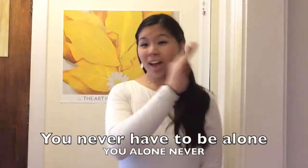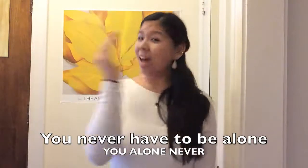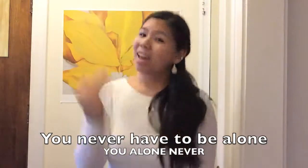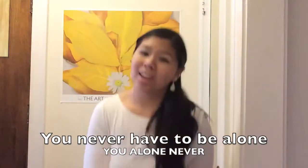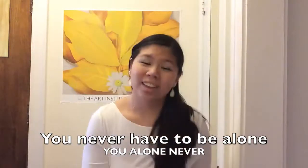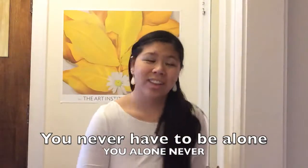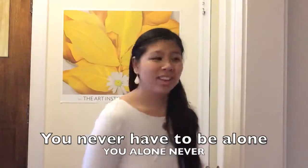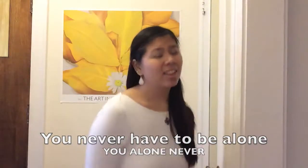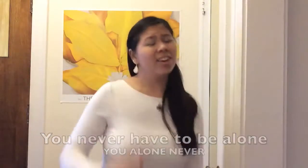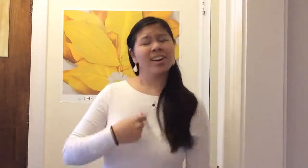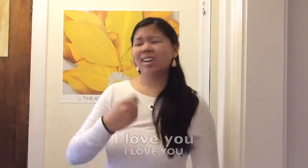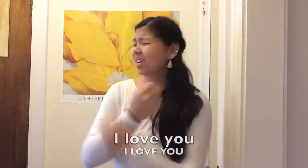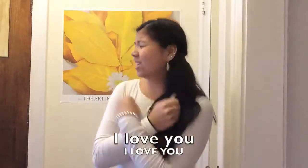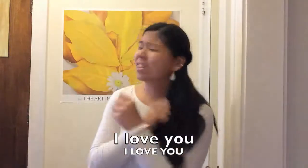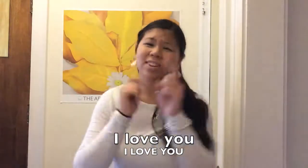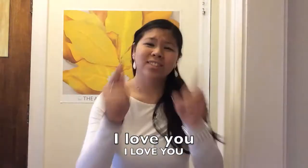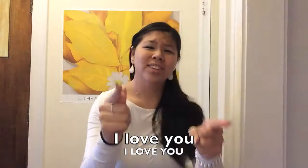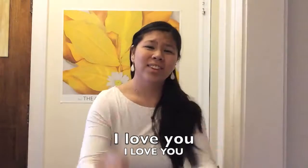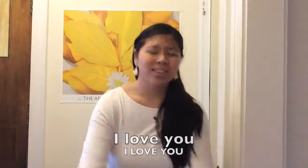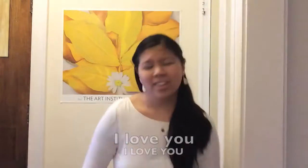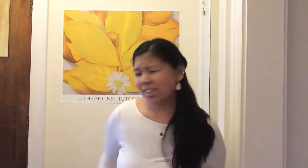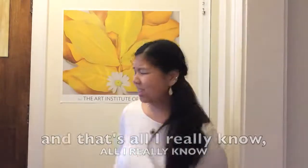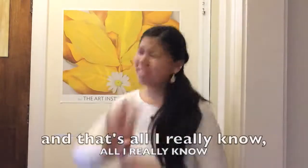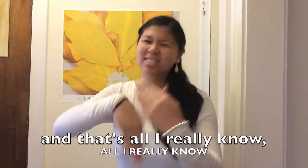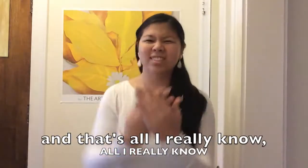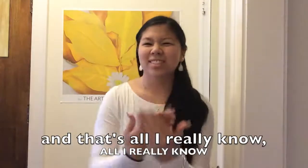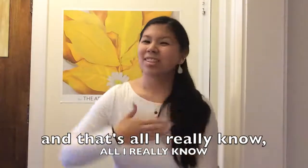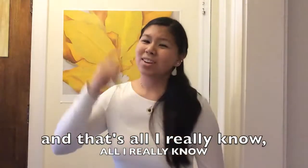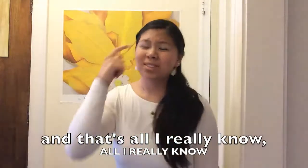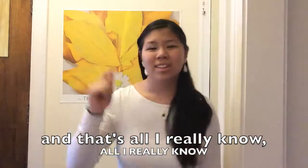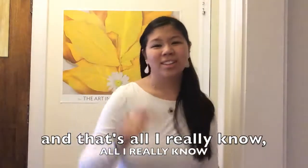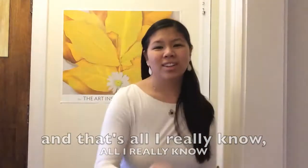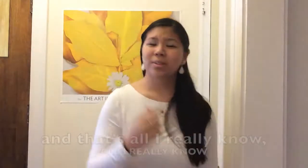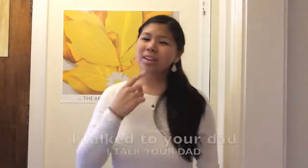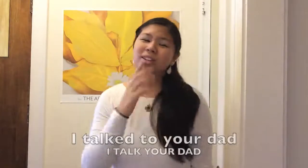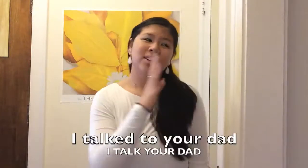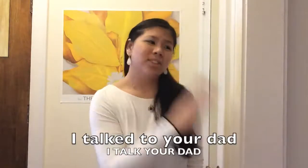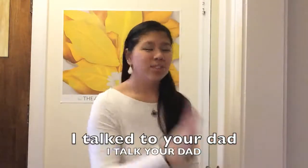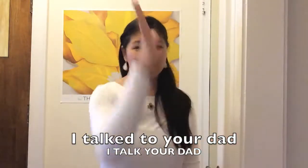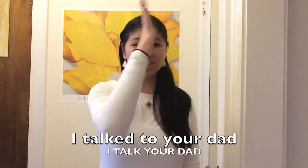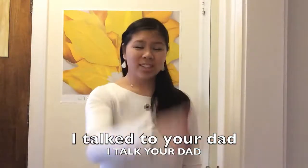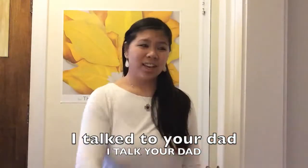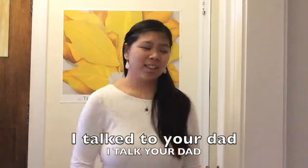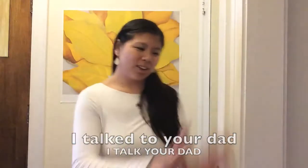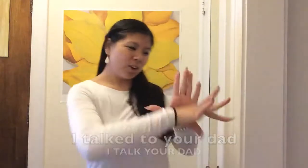have to be alone I love you And that's all I really know I talked to your dad Go